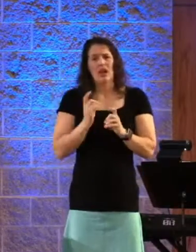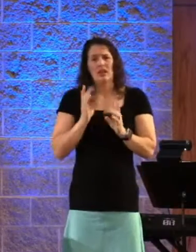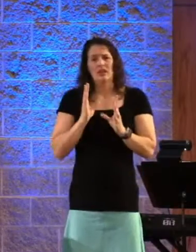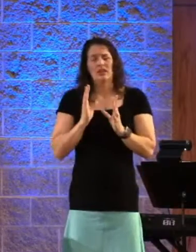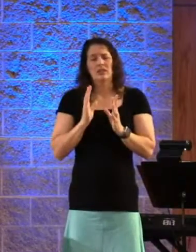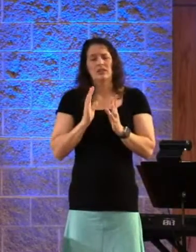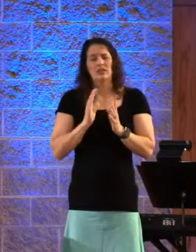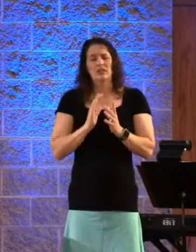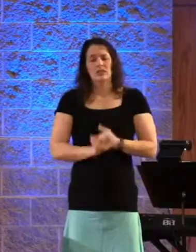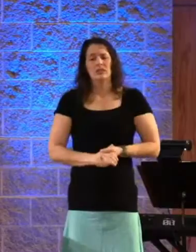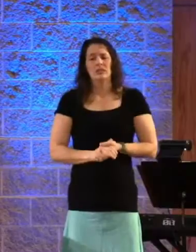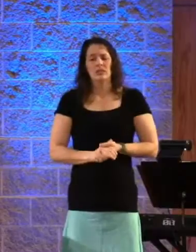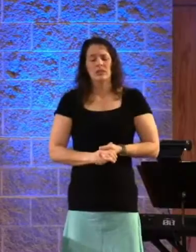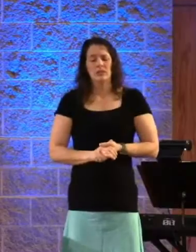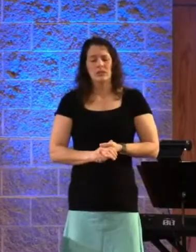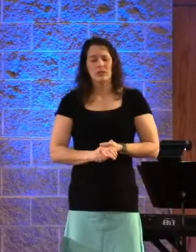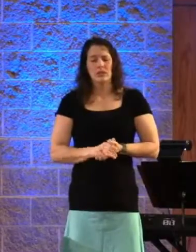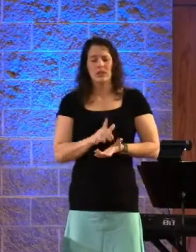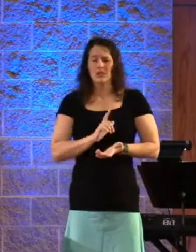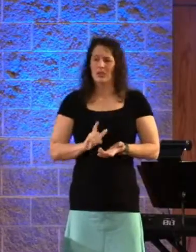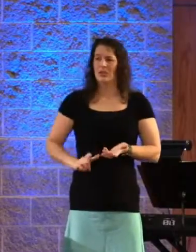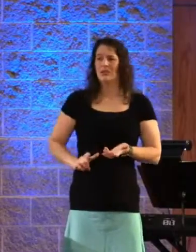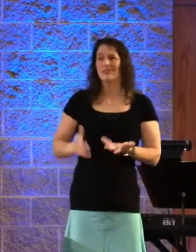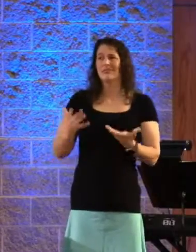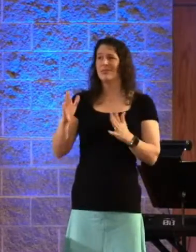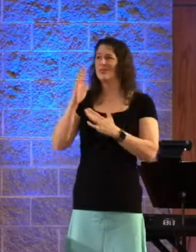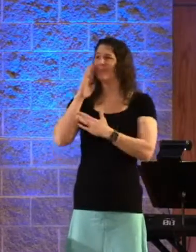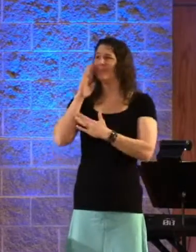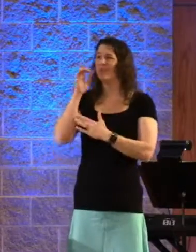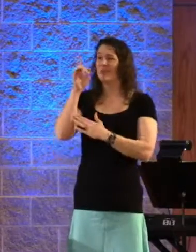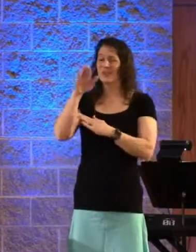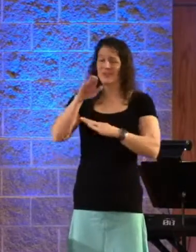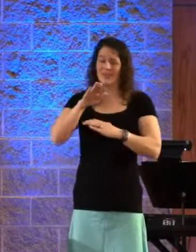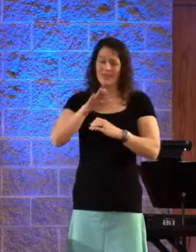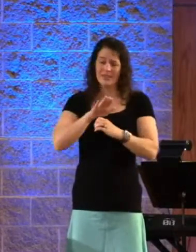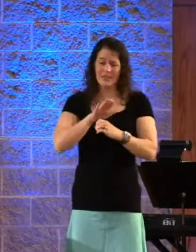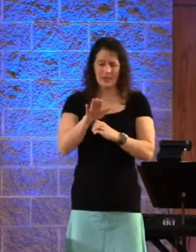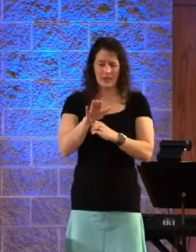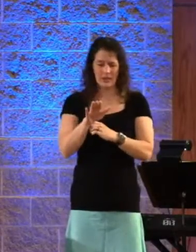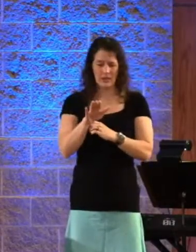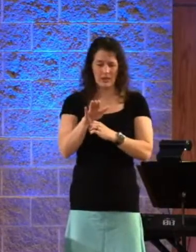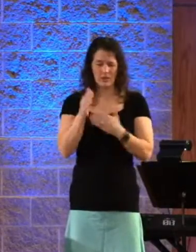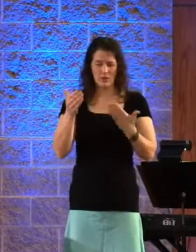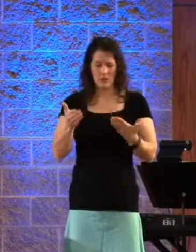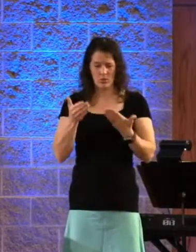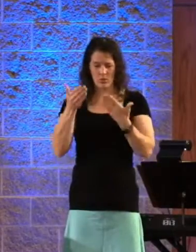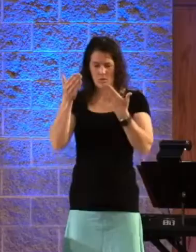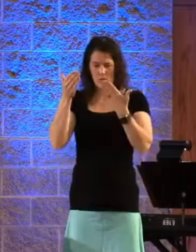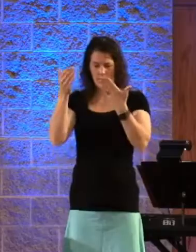But Lord, we know that you are enough. And so we lift this family